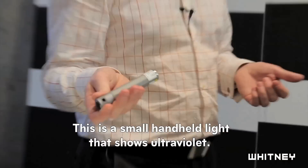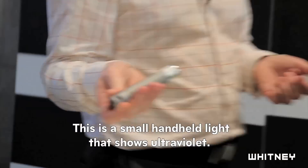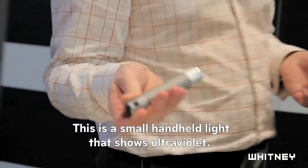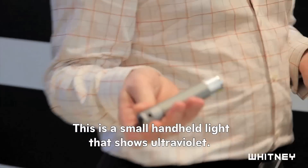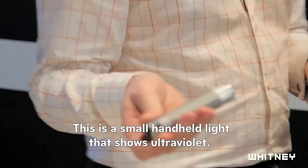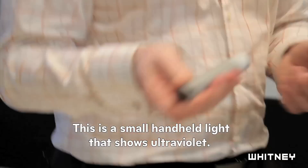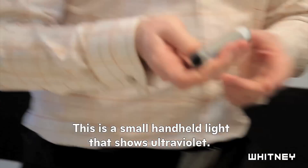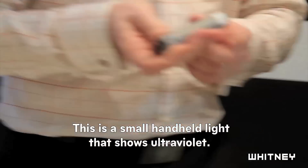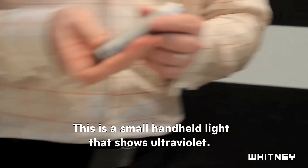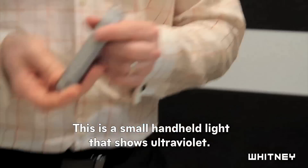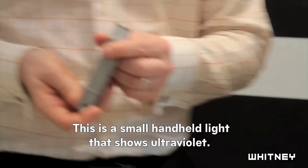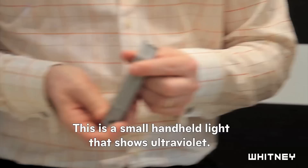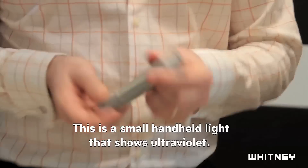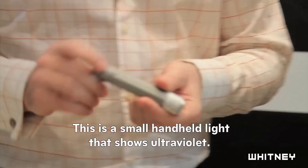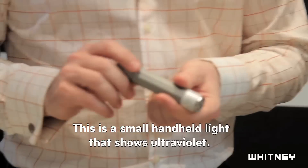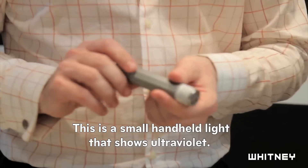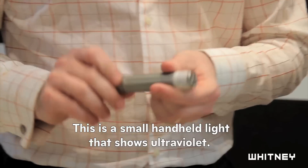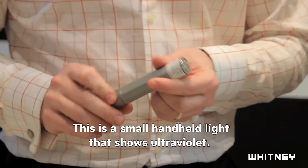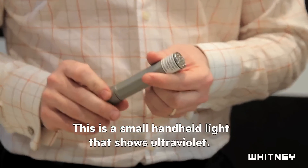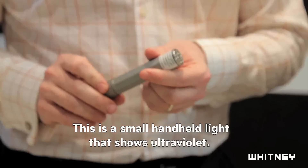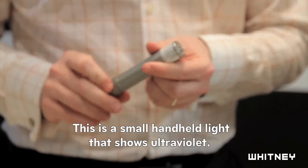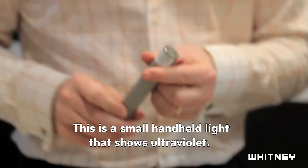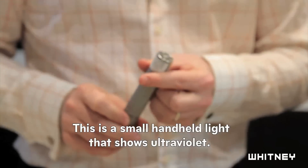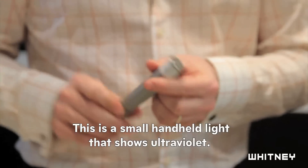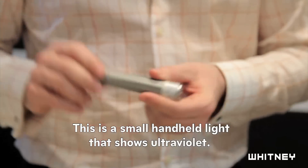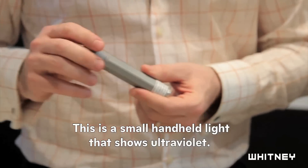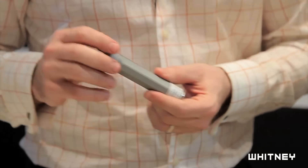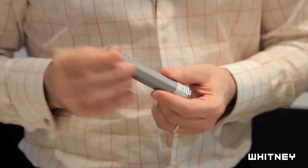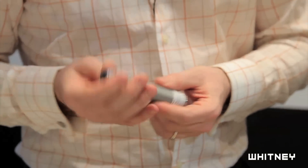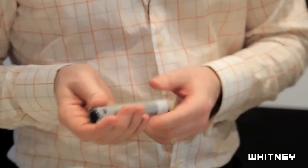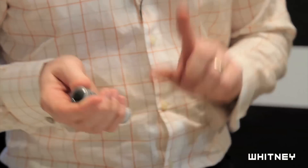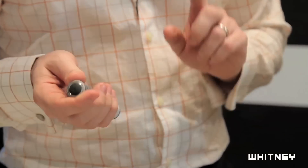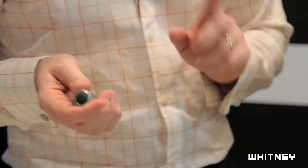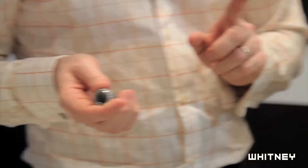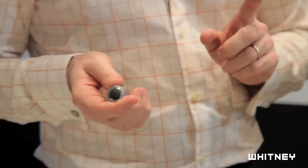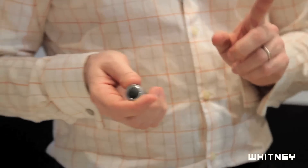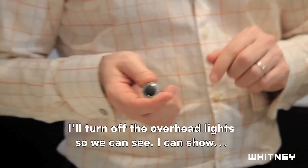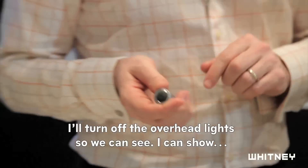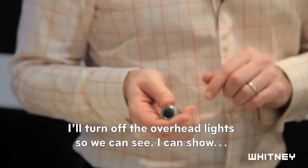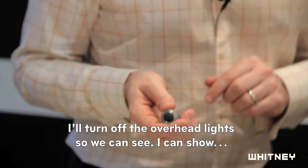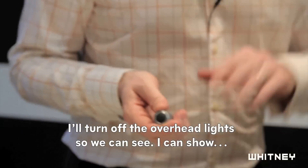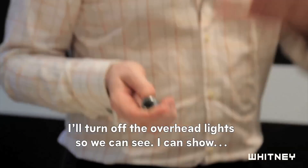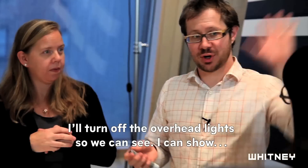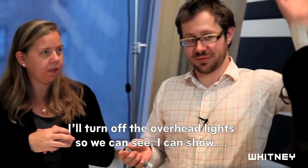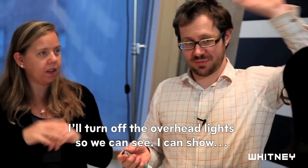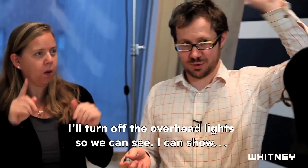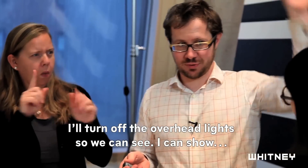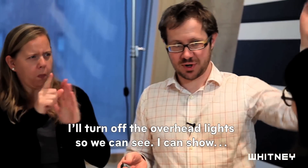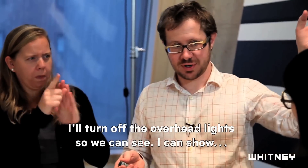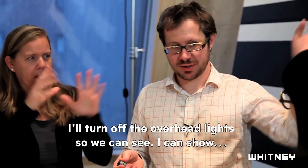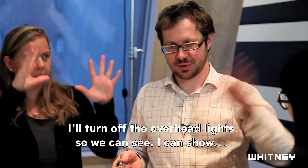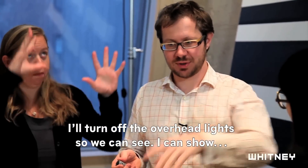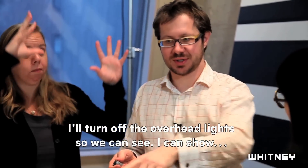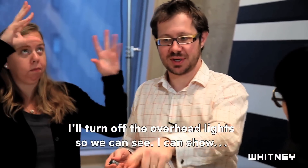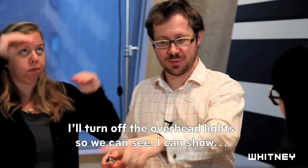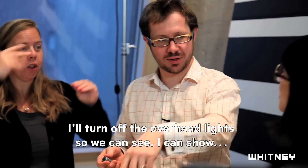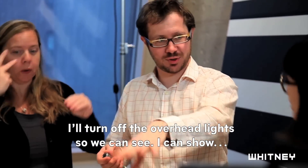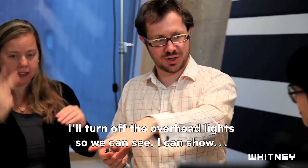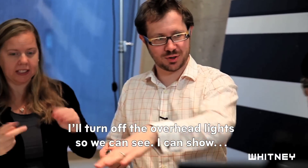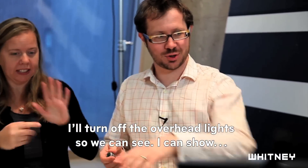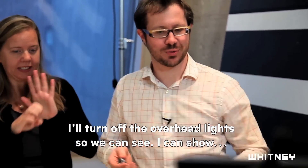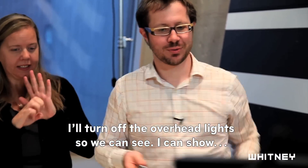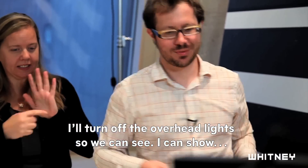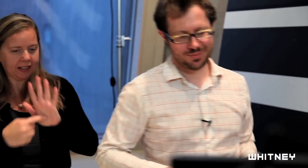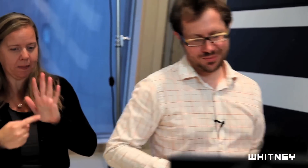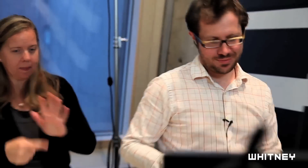is a small handheld light that shows ultraviolet. And I will just, I'll turn off the overhead light so we can see, but